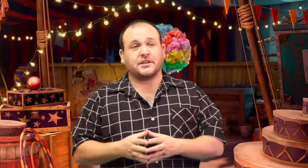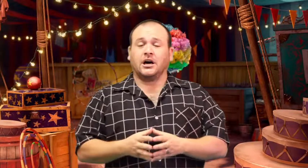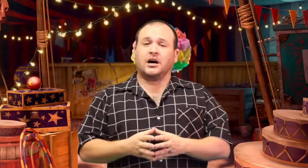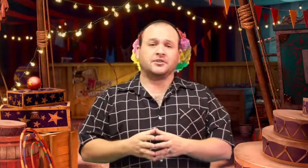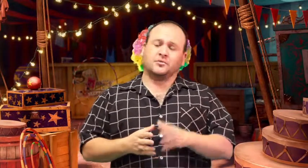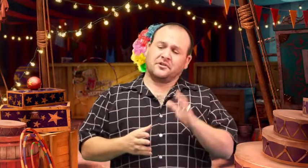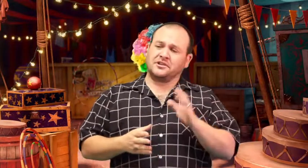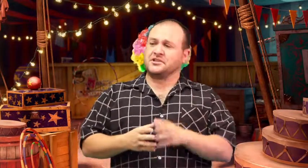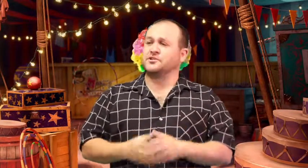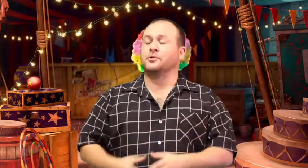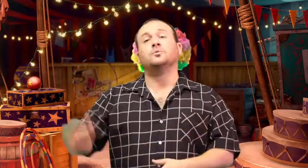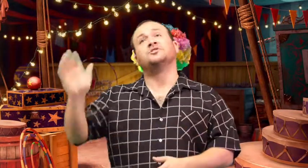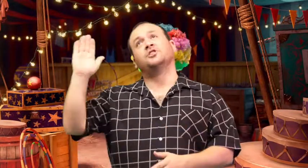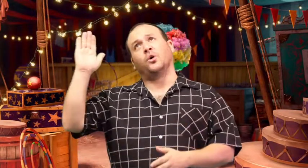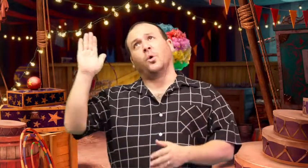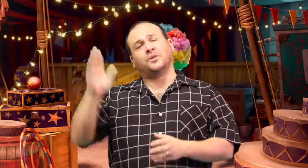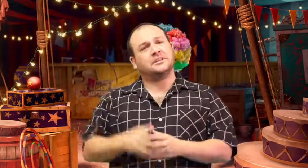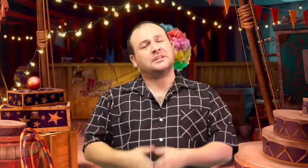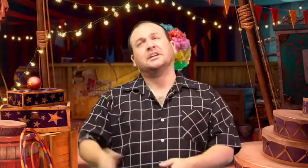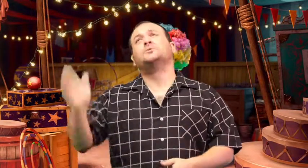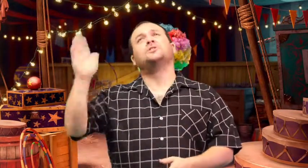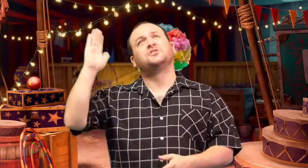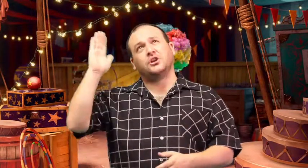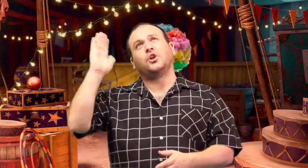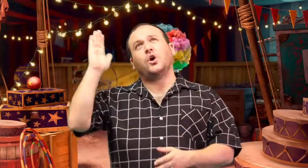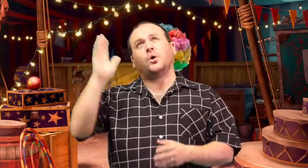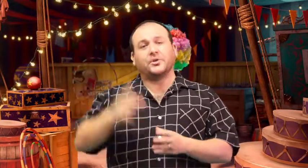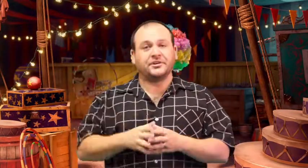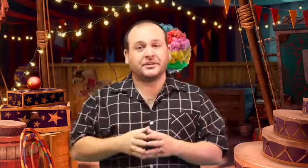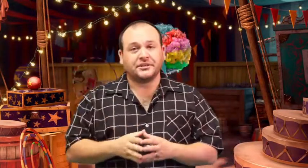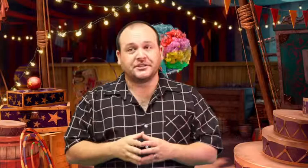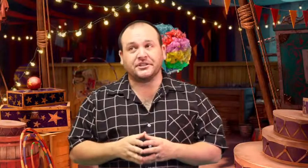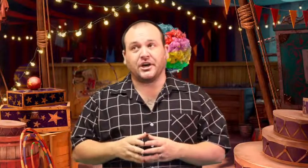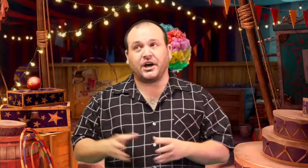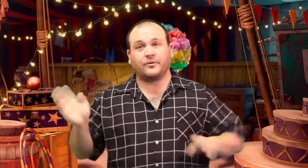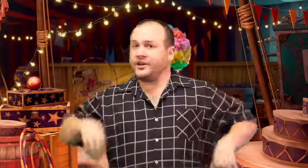said, "Oh, don't worry, sister, it was the Lord. It was the Lord." She said, "Oh,